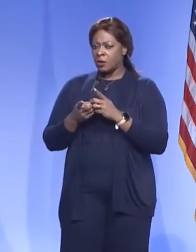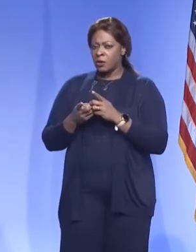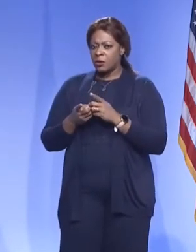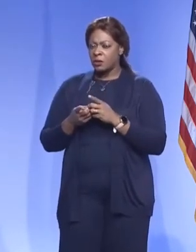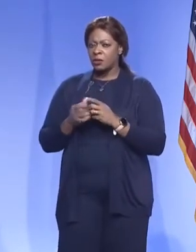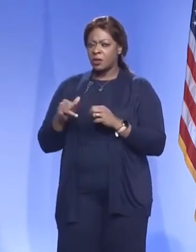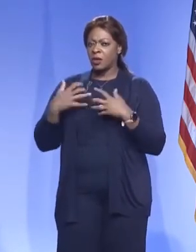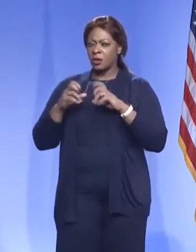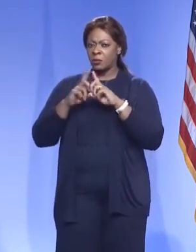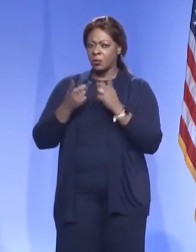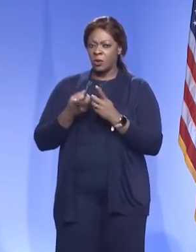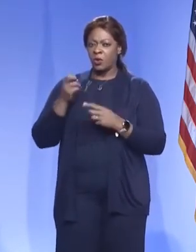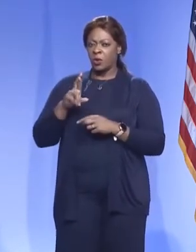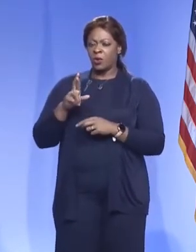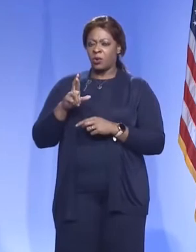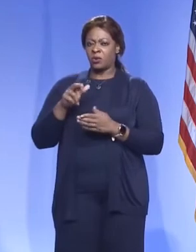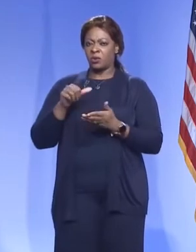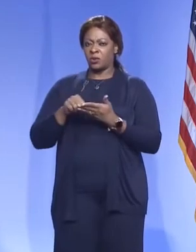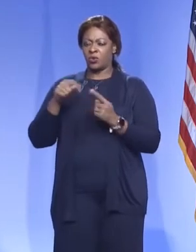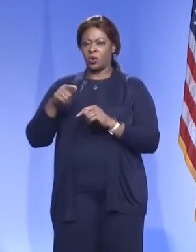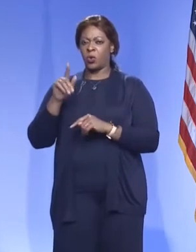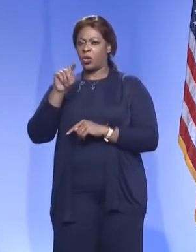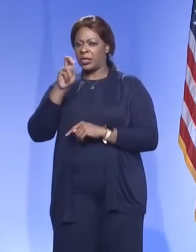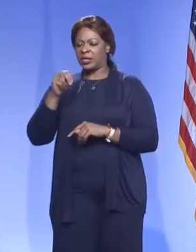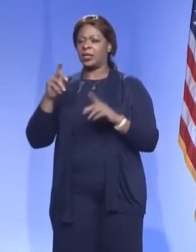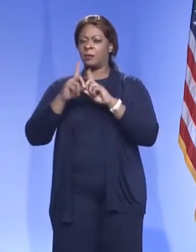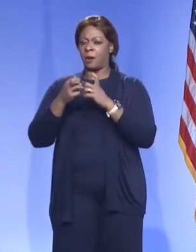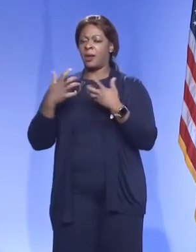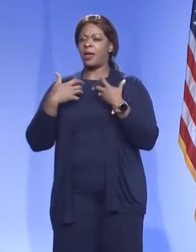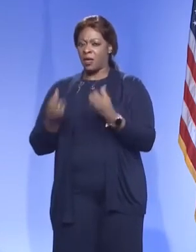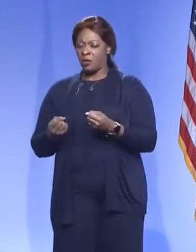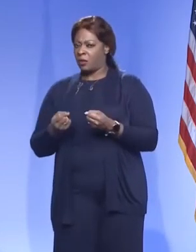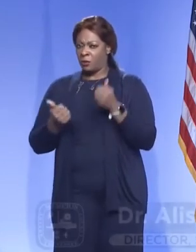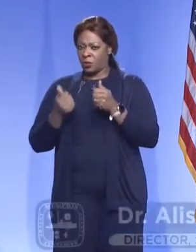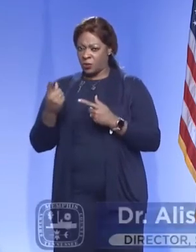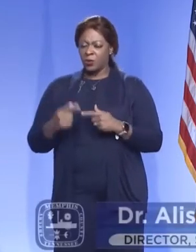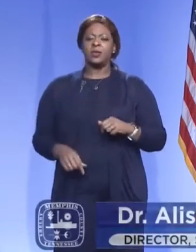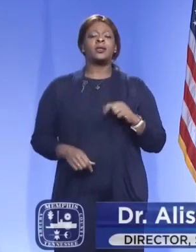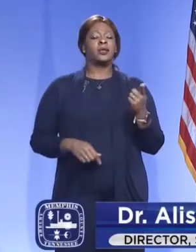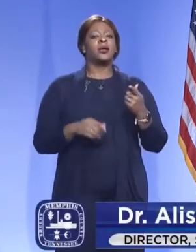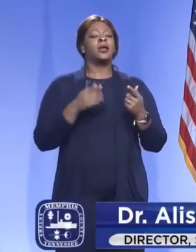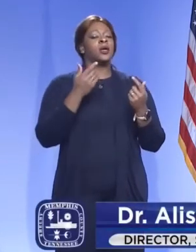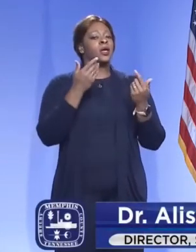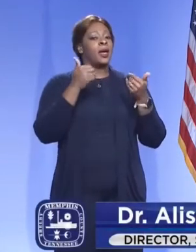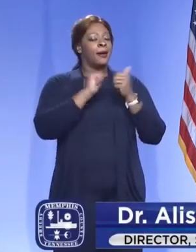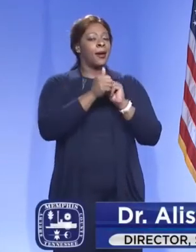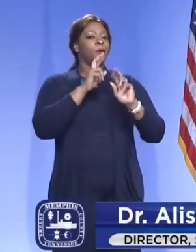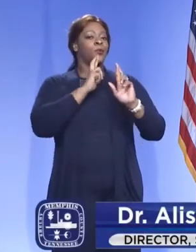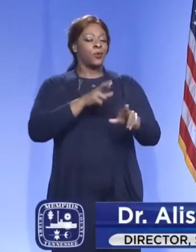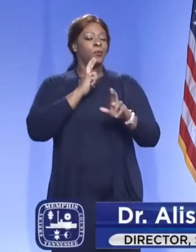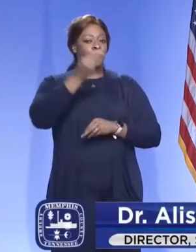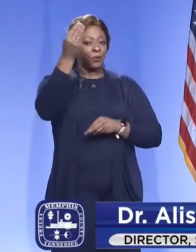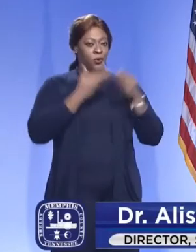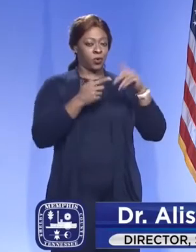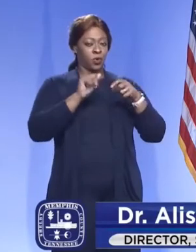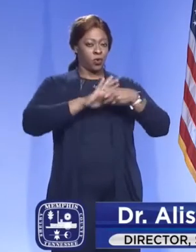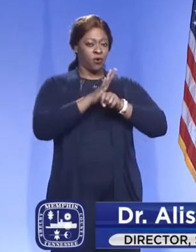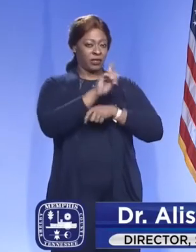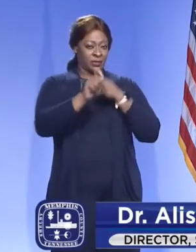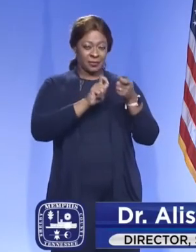be elevated to David Sweat, so that if there's a question of whether to give notice or not, the individual employees are